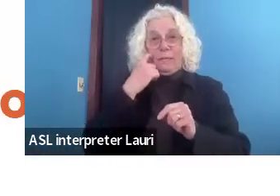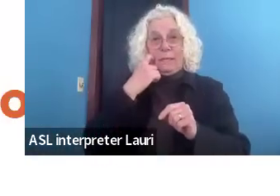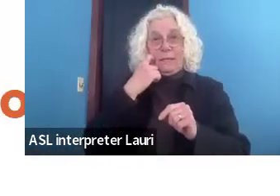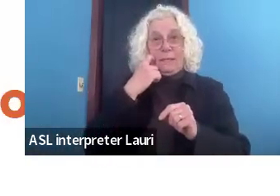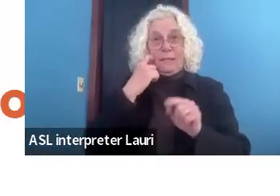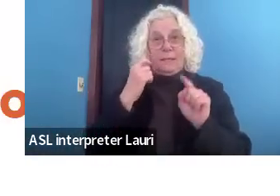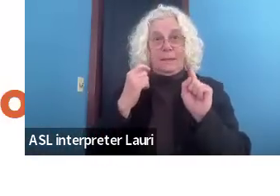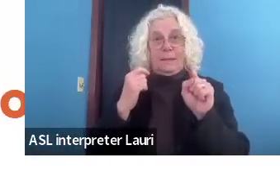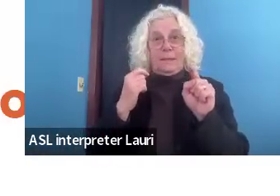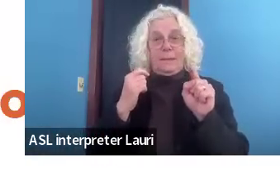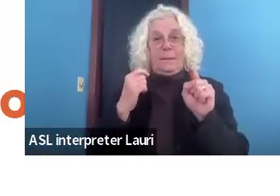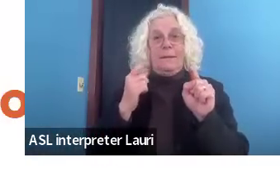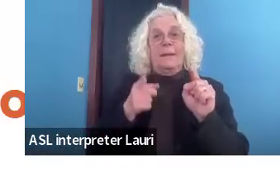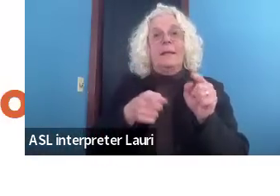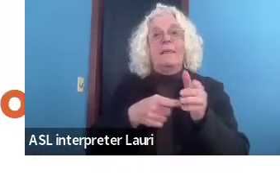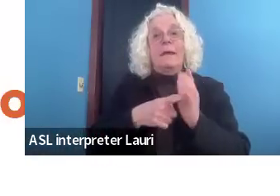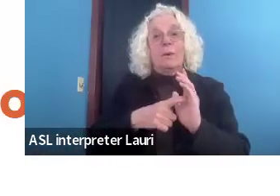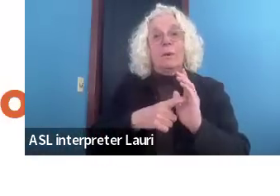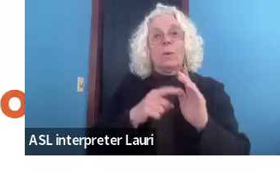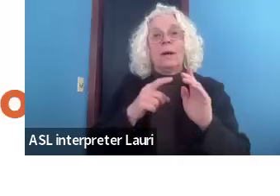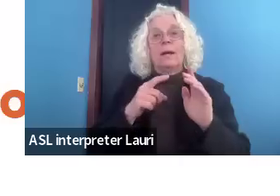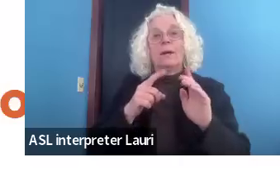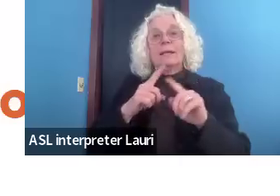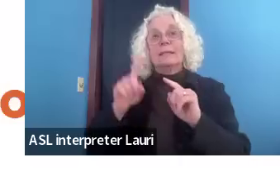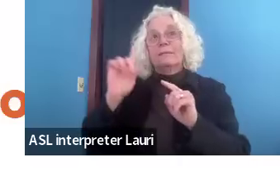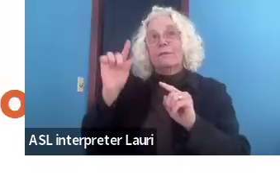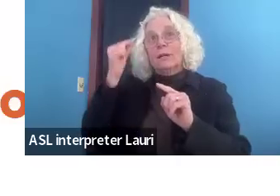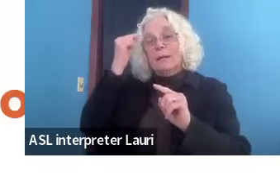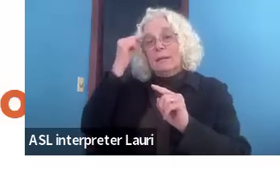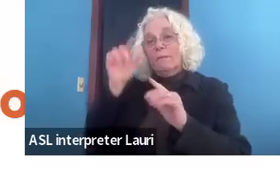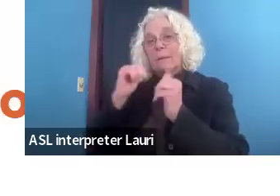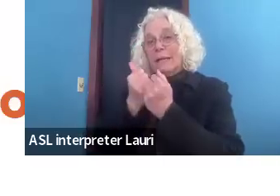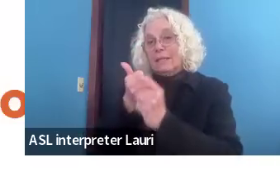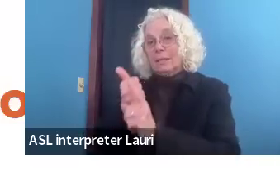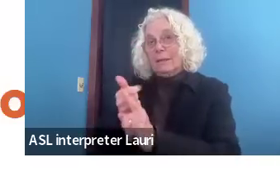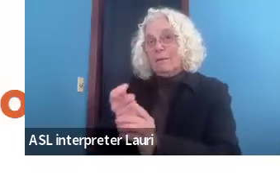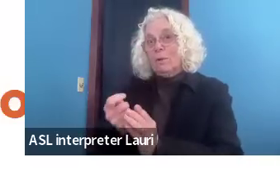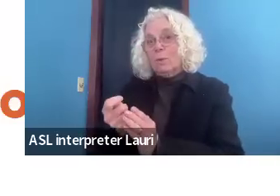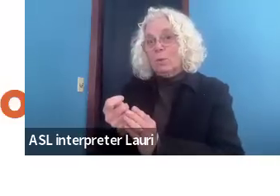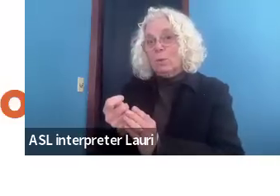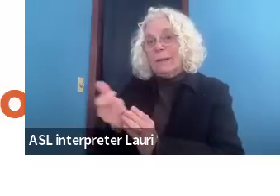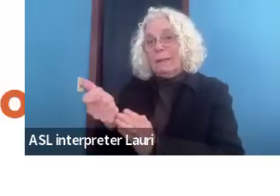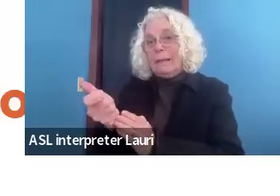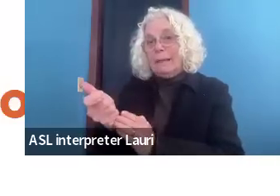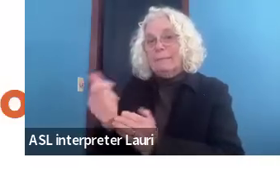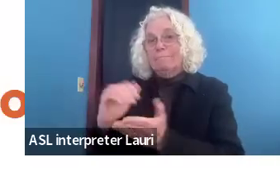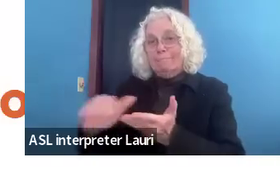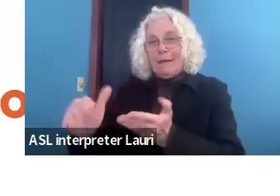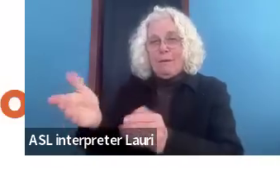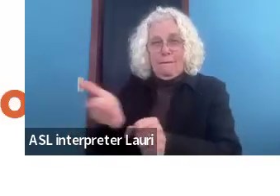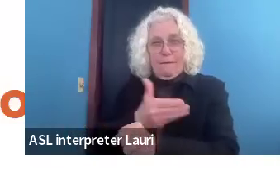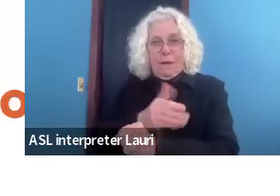that would also require the various government agencies to start eliminating staff, programs,